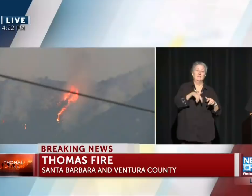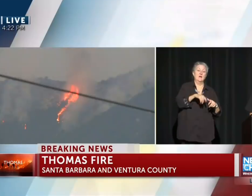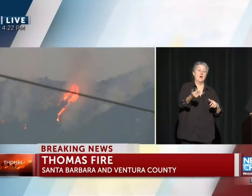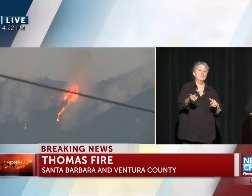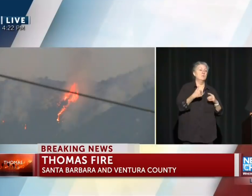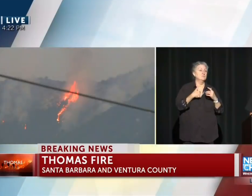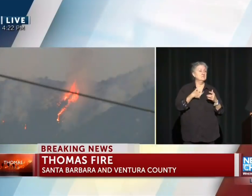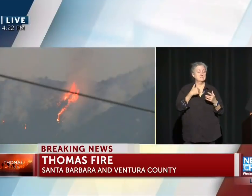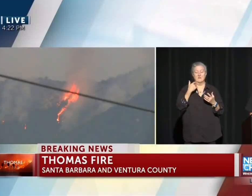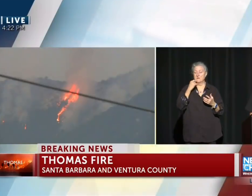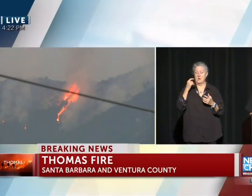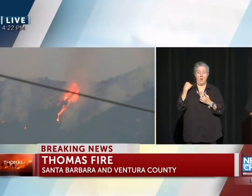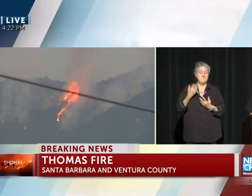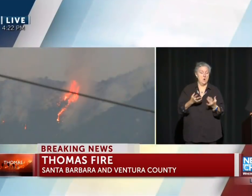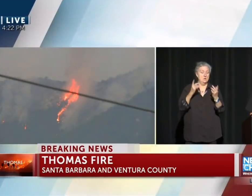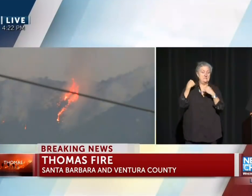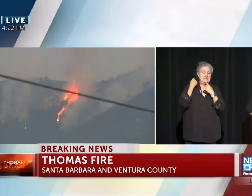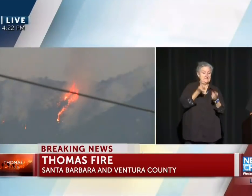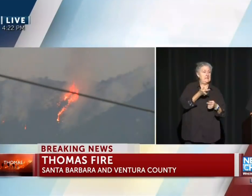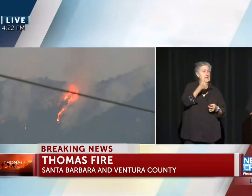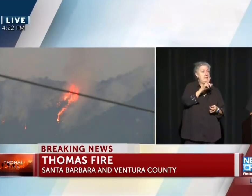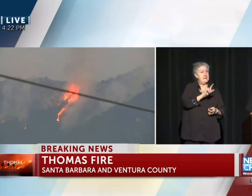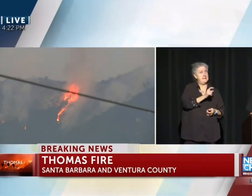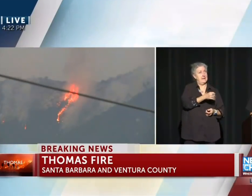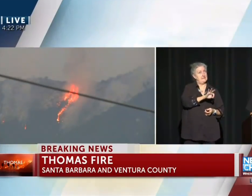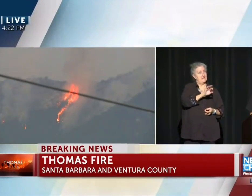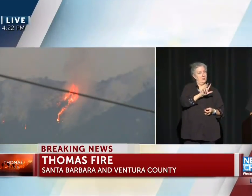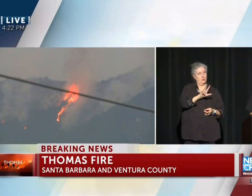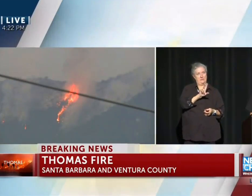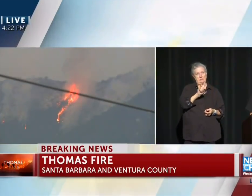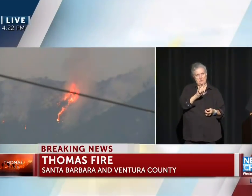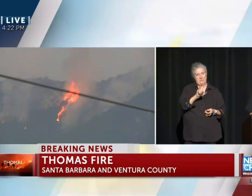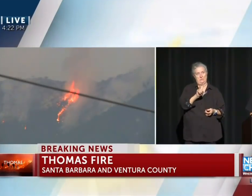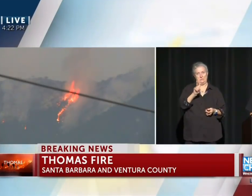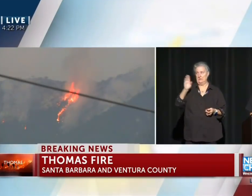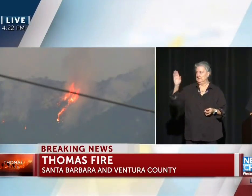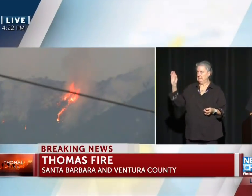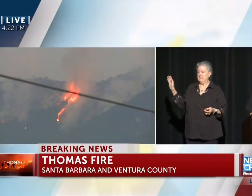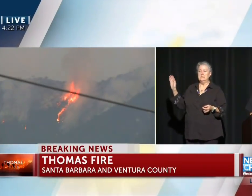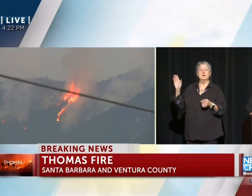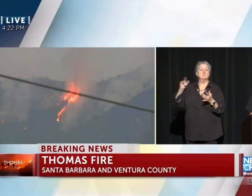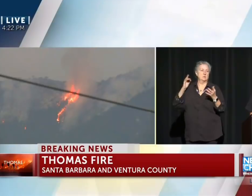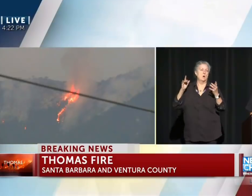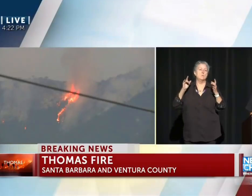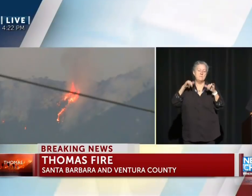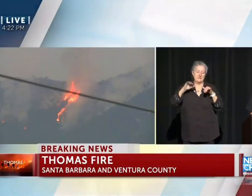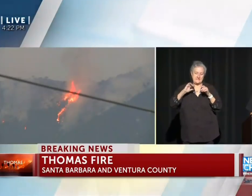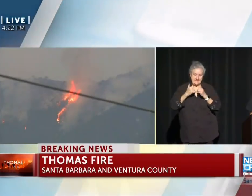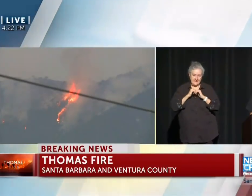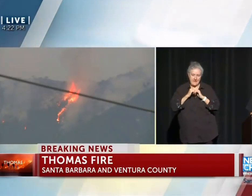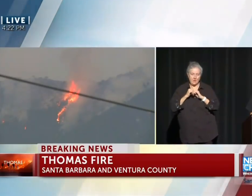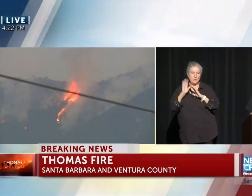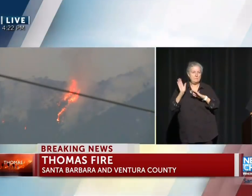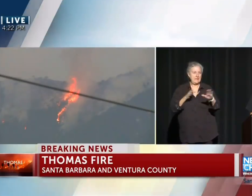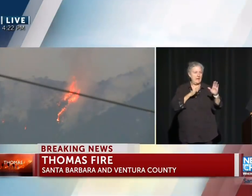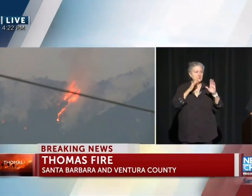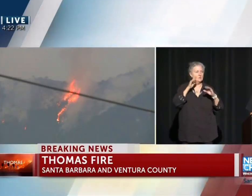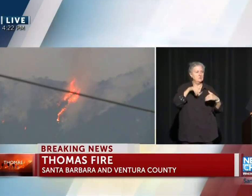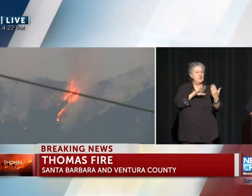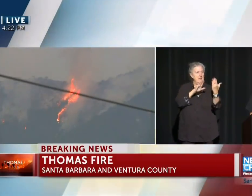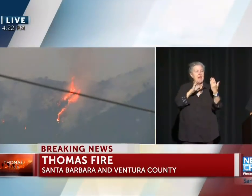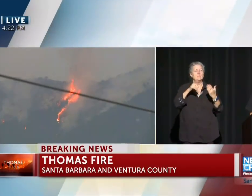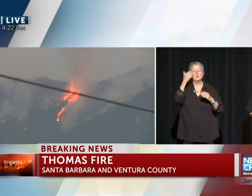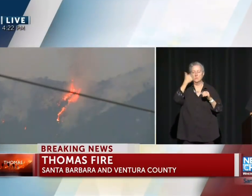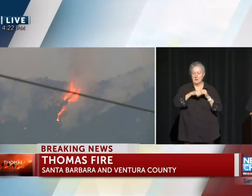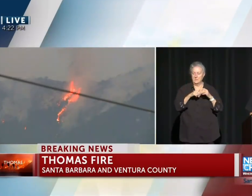are some of the strategies as we look at the overall plan of how we're going to deal with this fire. And then we also have to remember the component on the